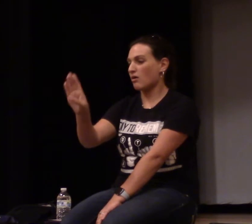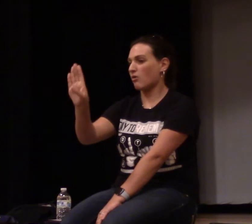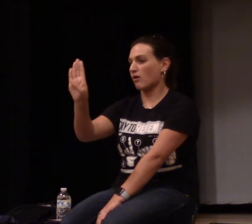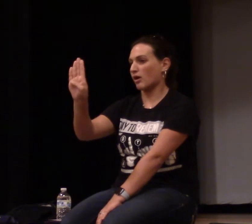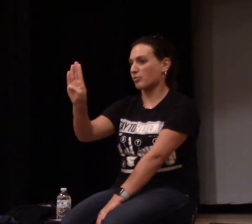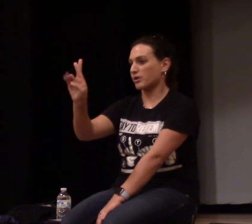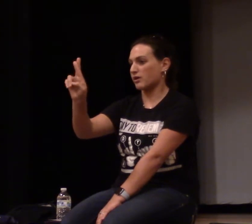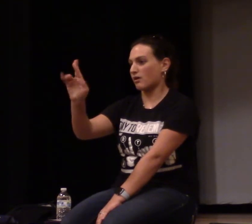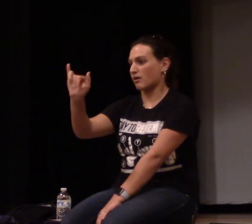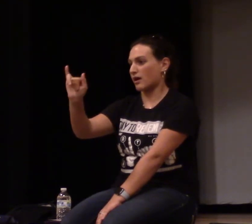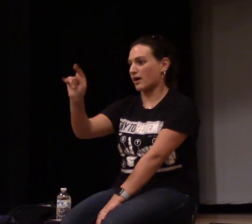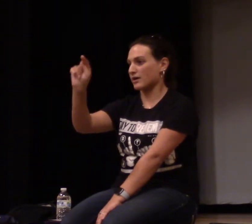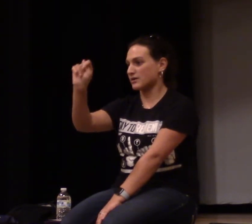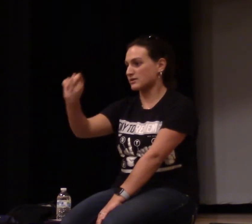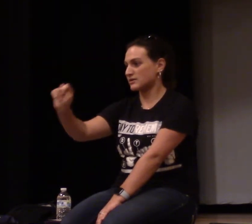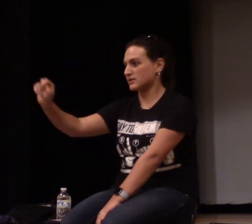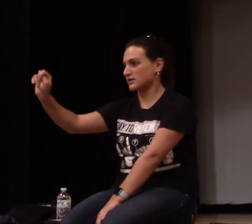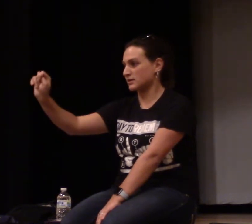or Brittany.